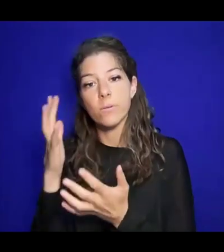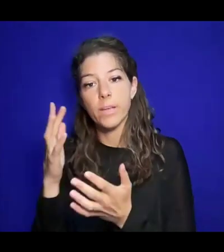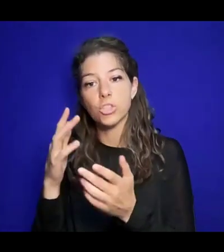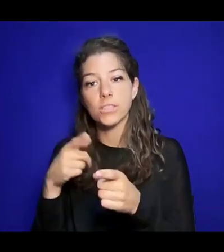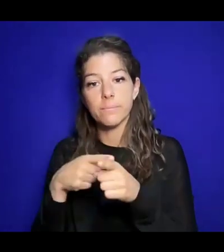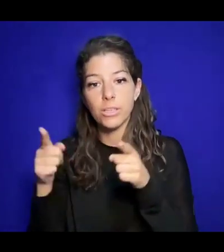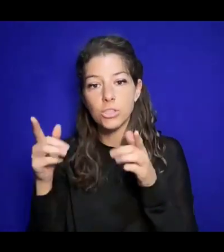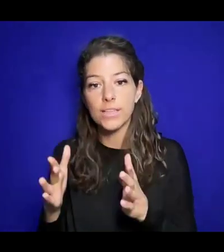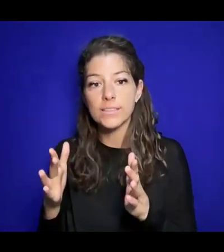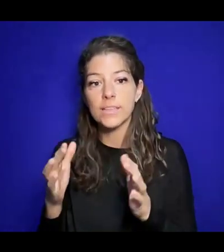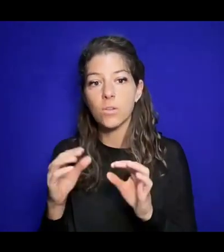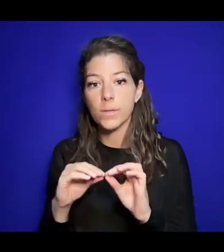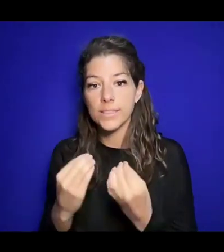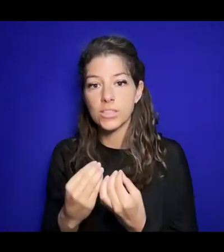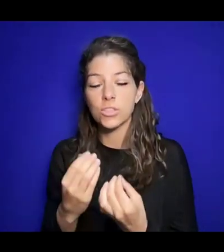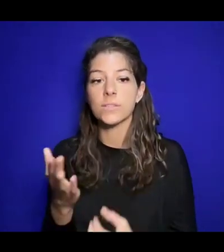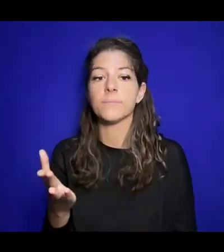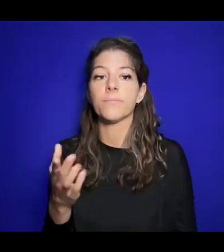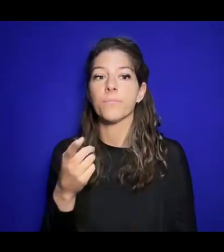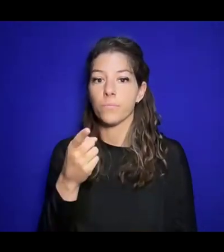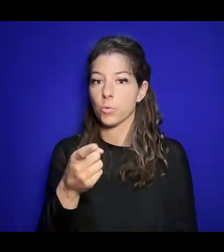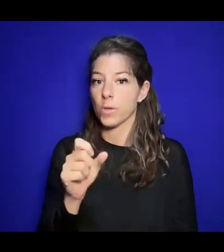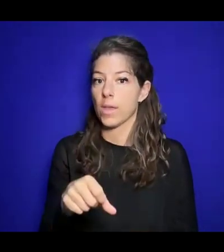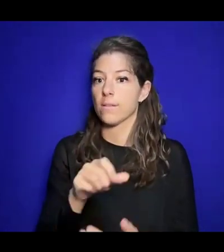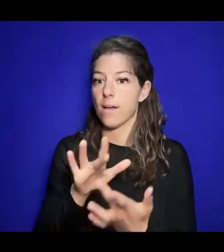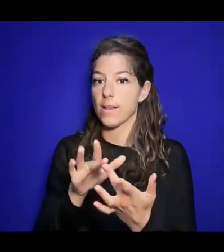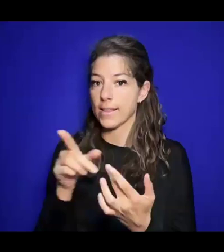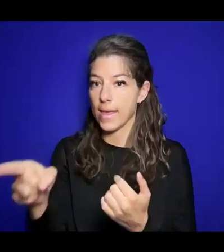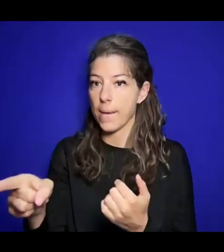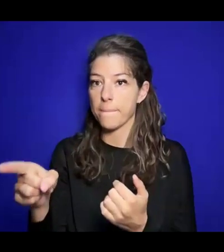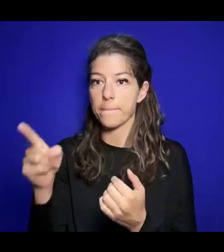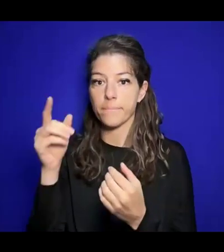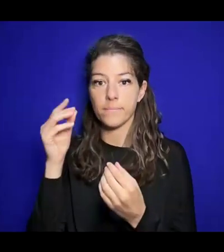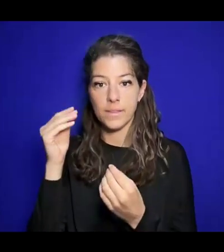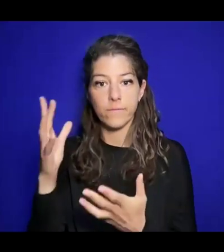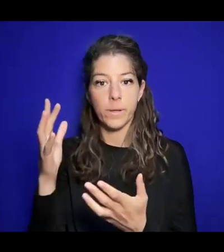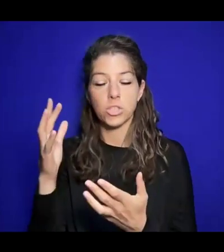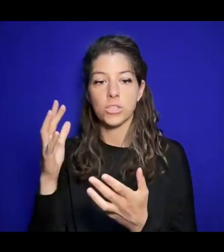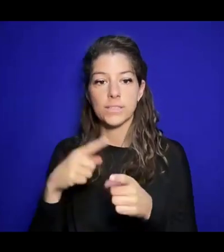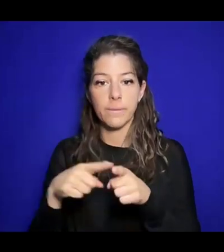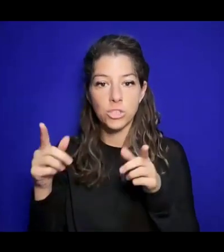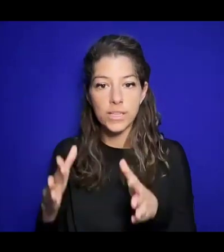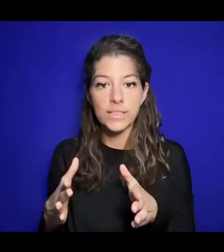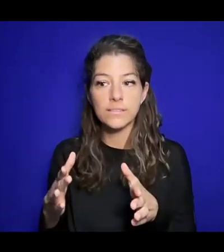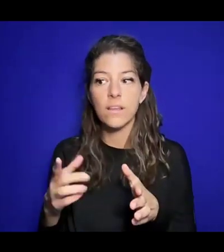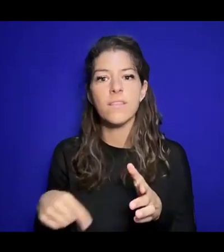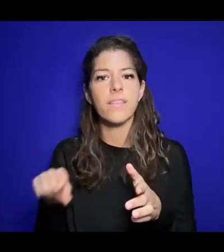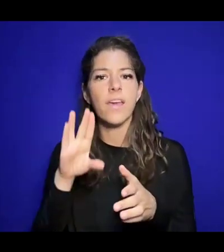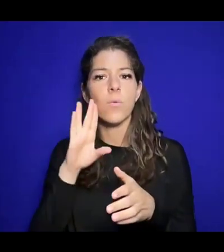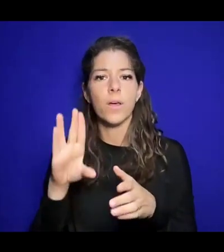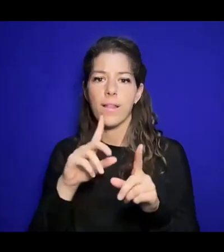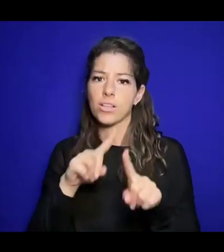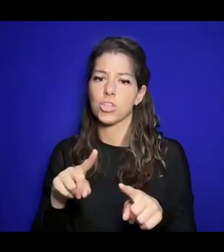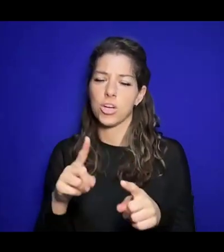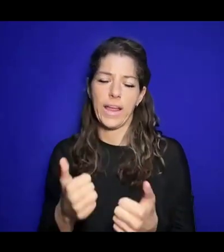specialists at the organization that you can contact the information specialist and they can pretty much answer